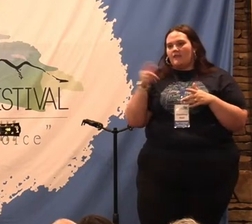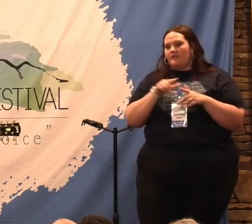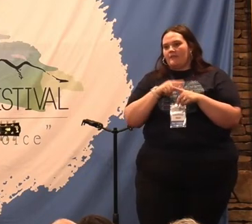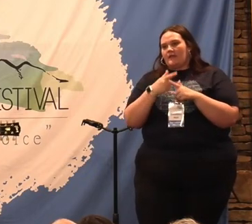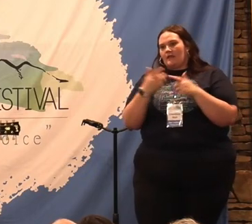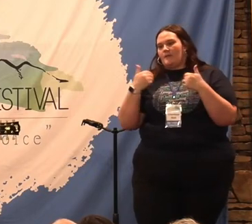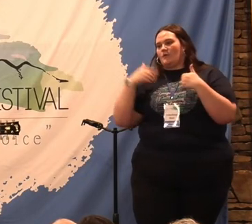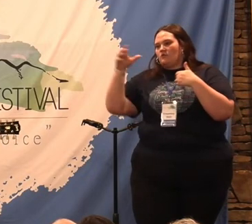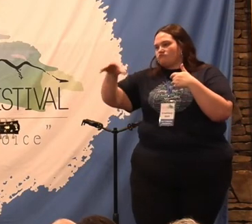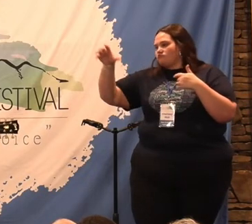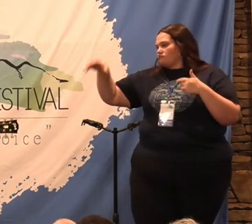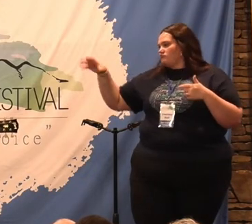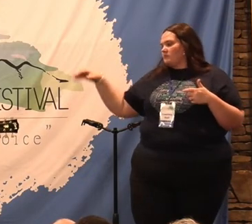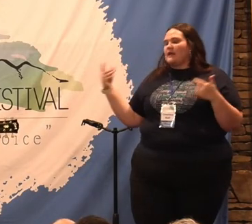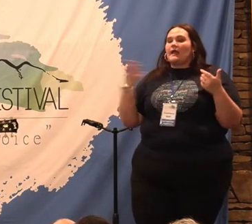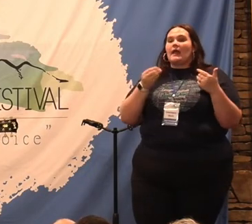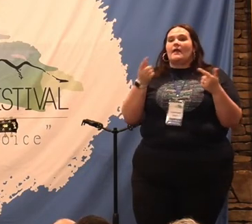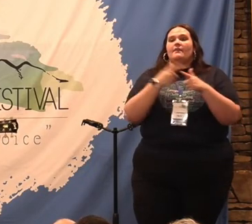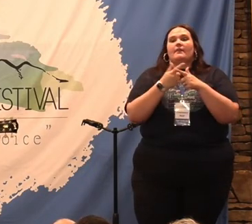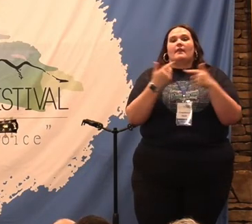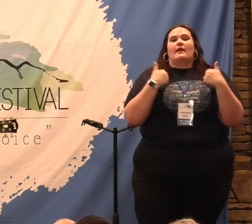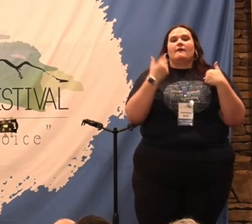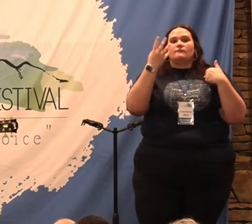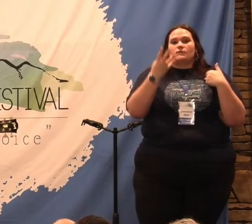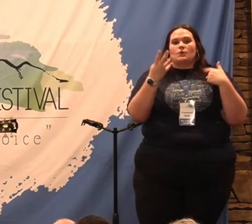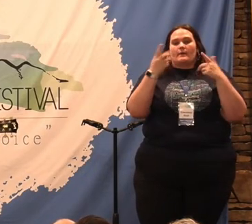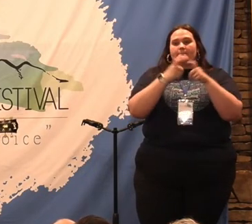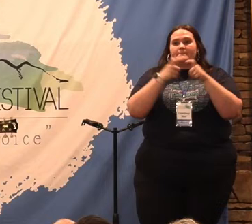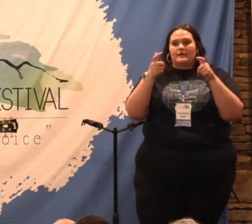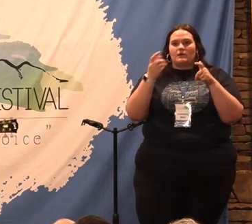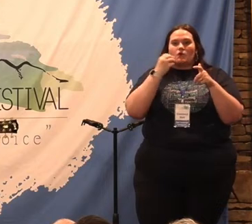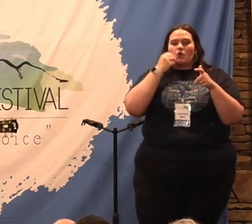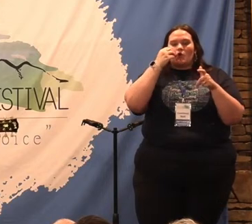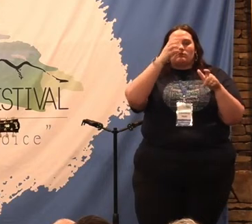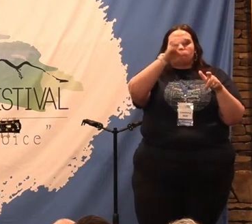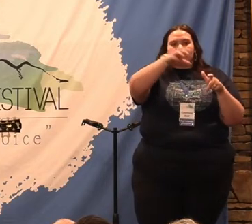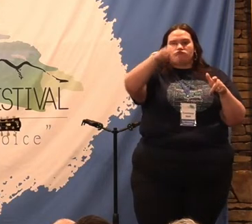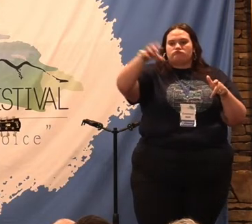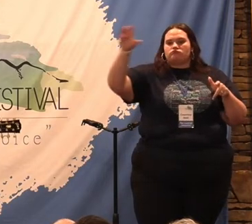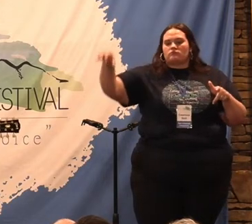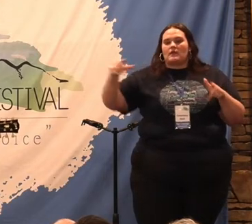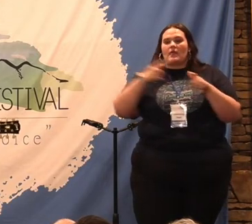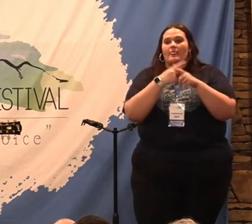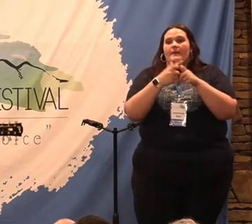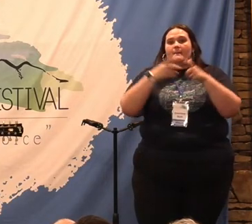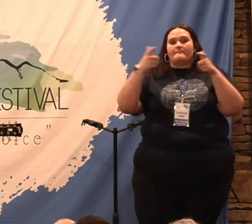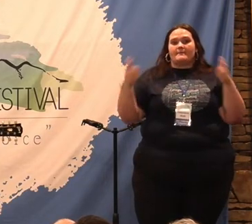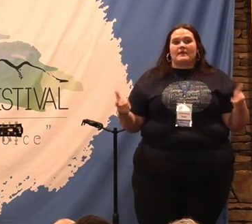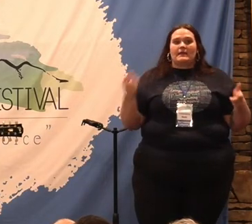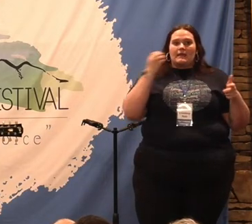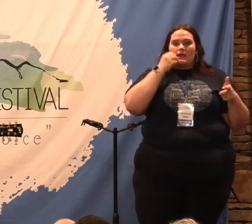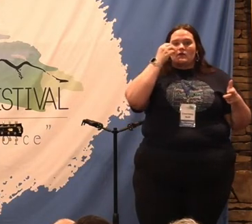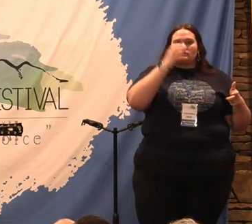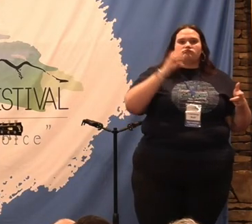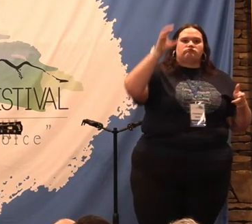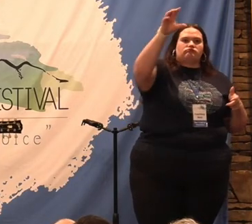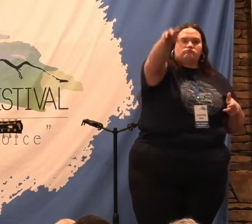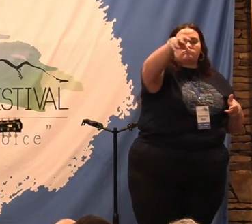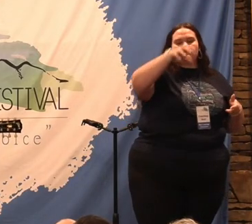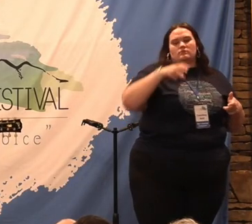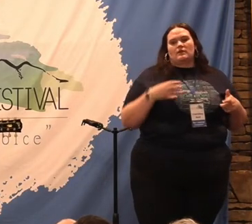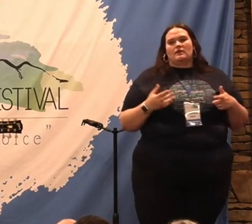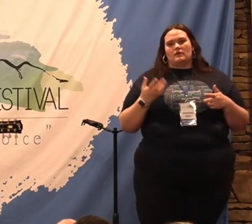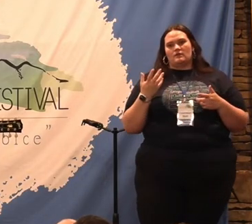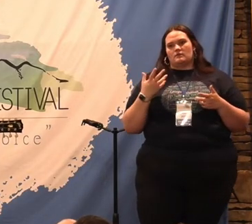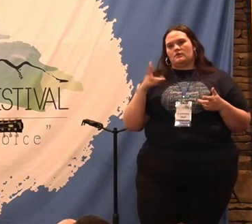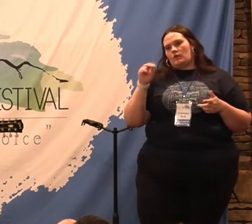bigger houses behind that, and then a big house behind that. And they were all abandoned. Of course, hippies live